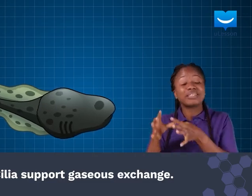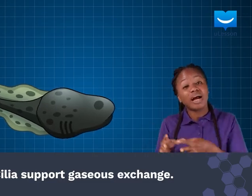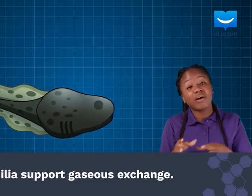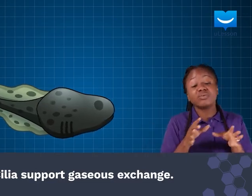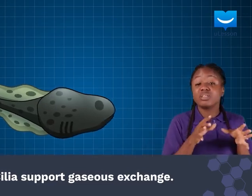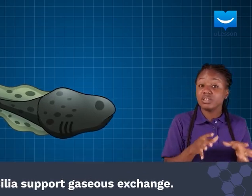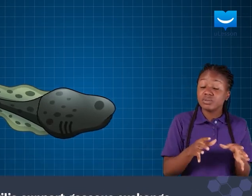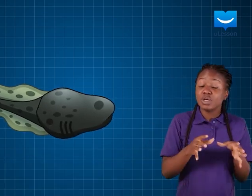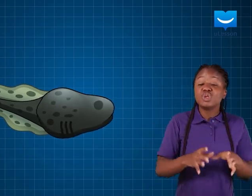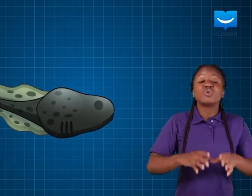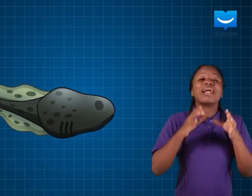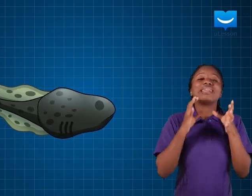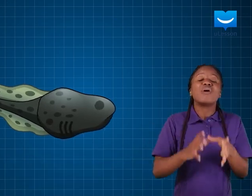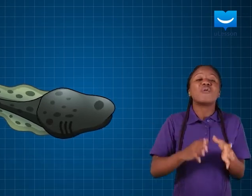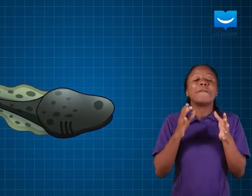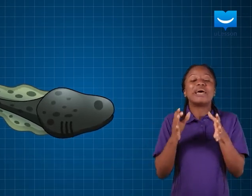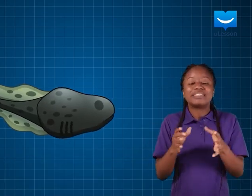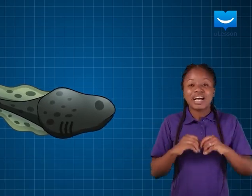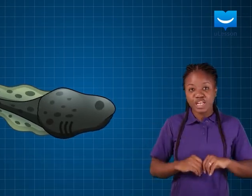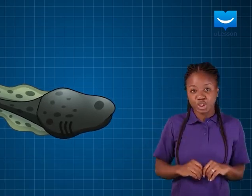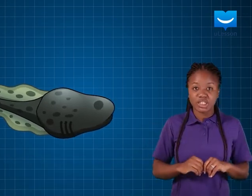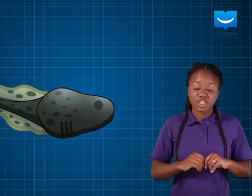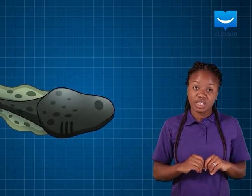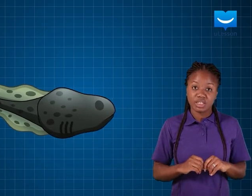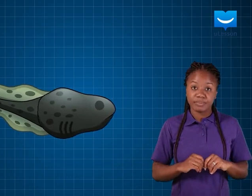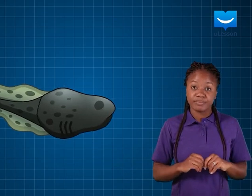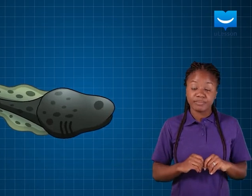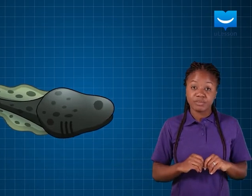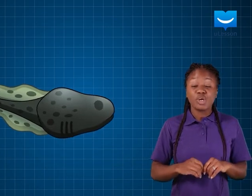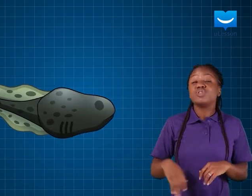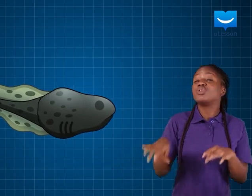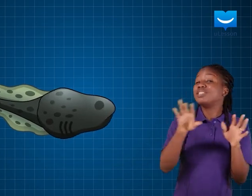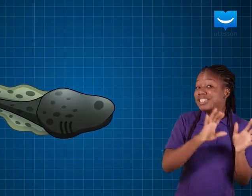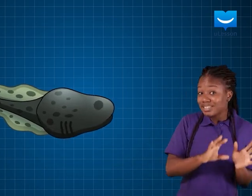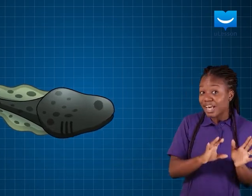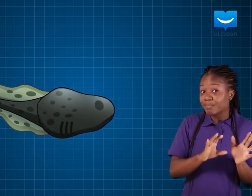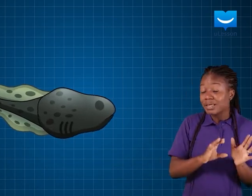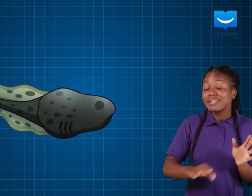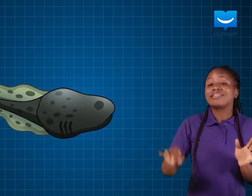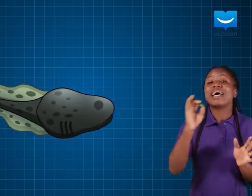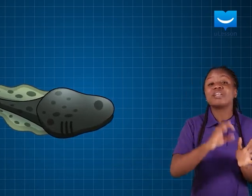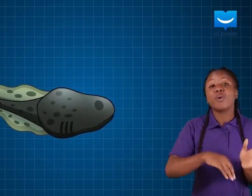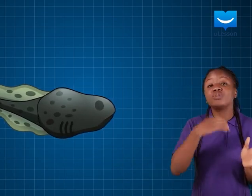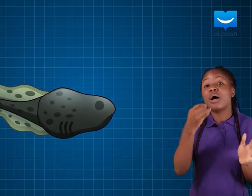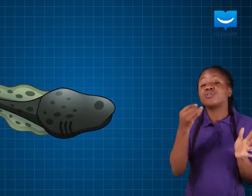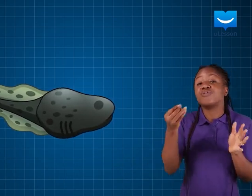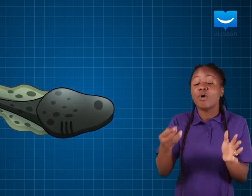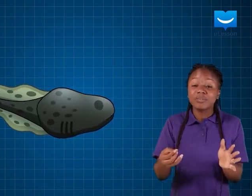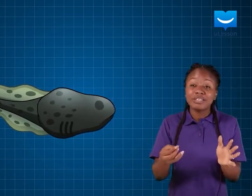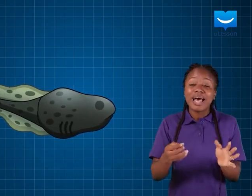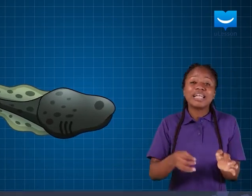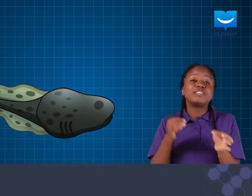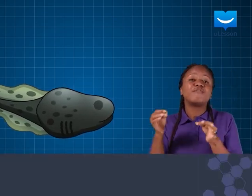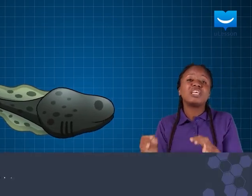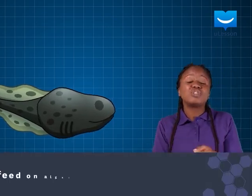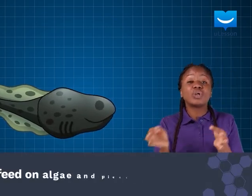down water around the gills to allow for better gaseous exchange. During this time, the tadpole's mouth